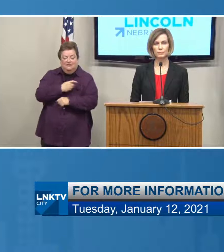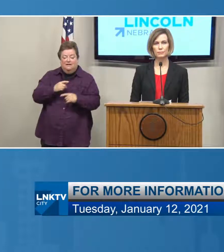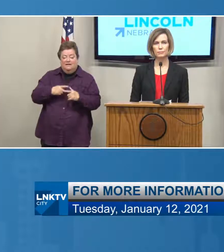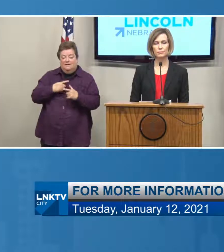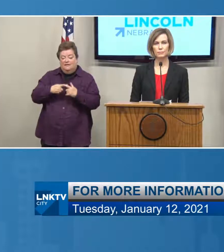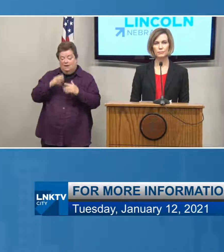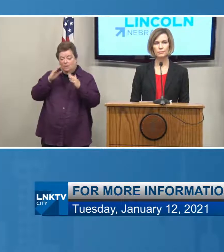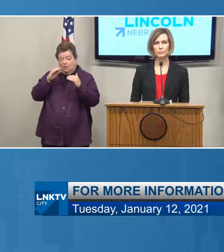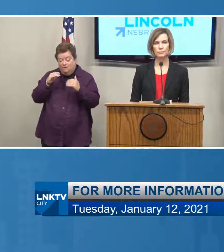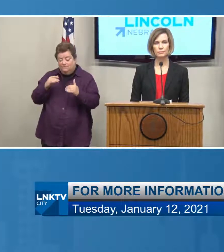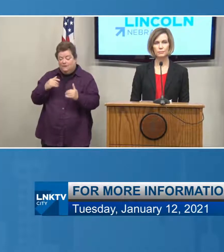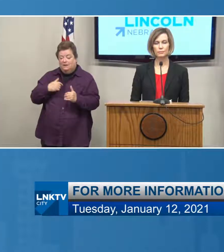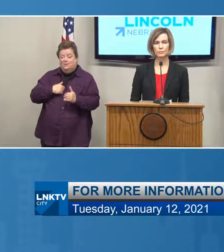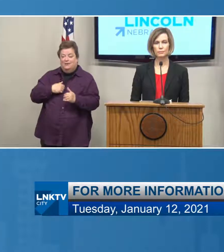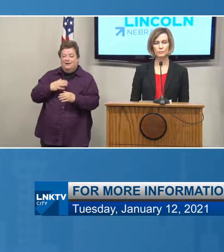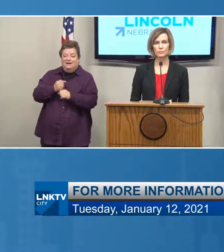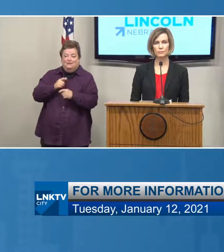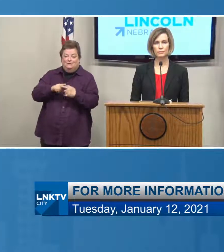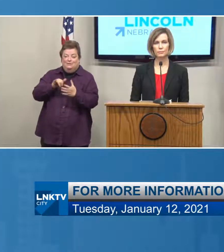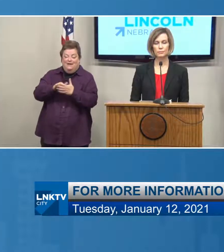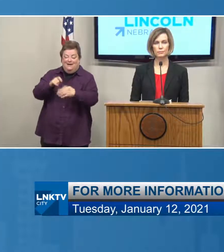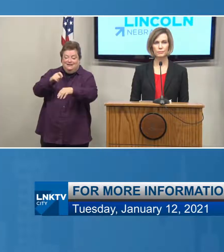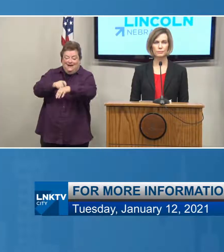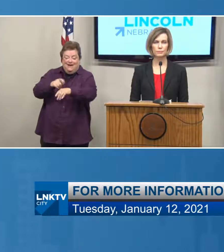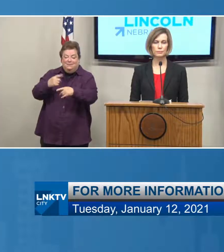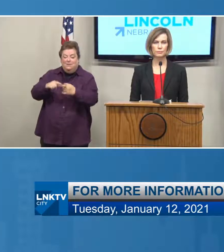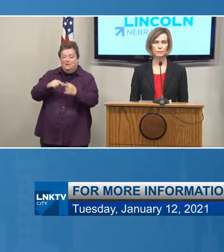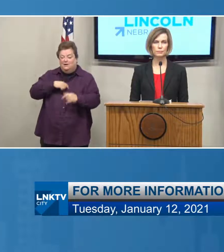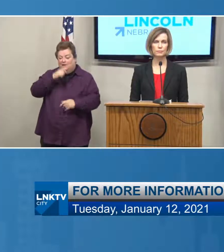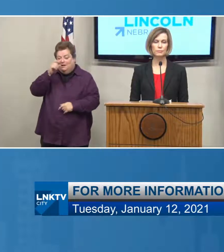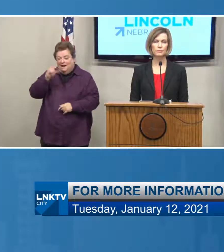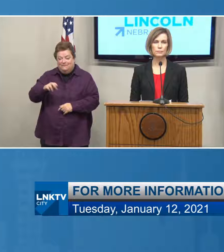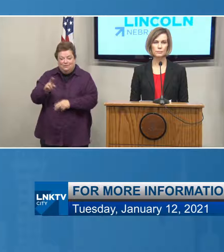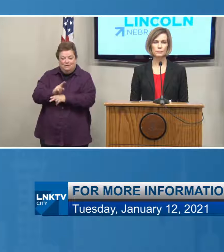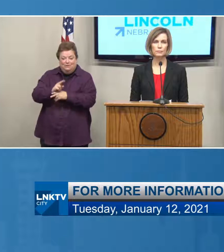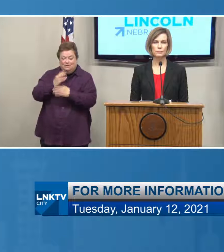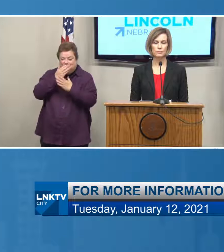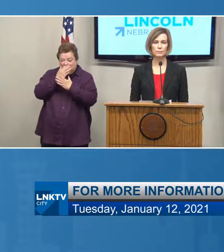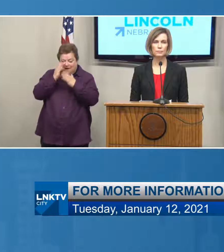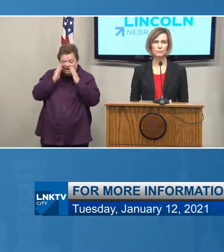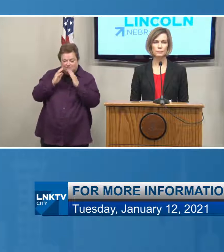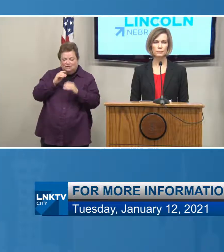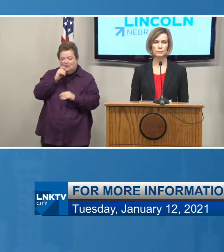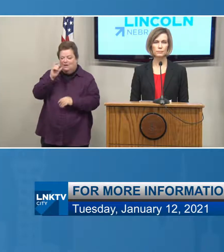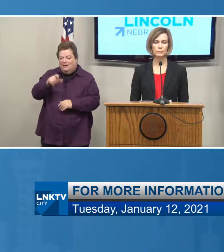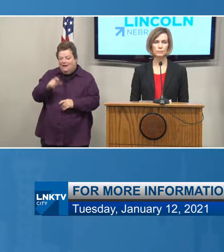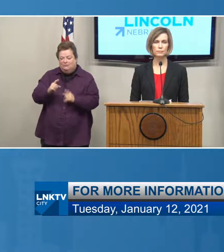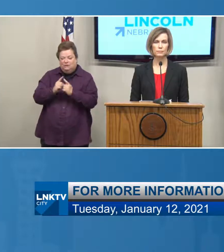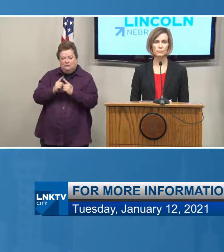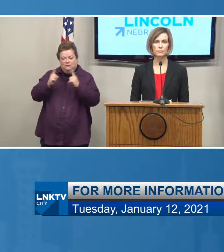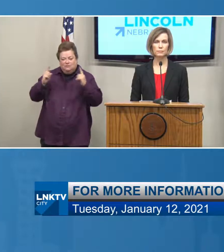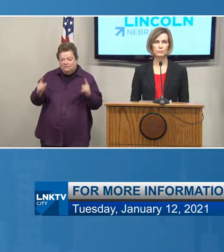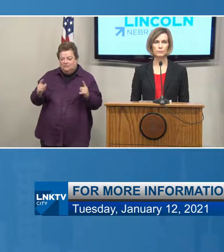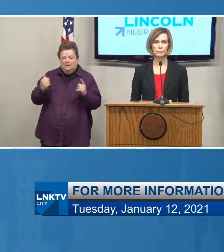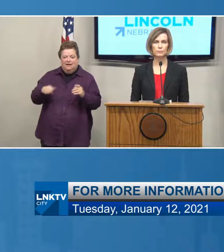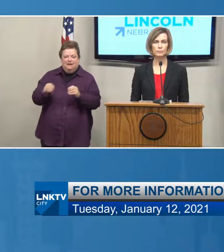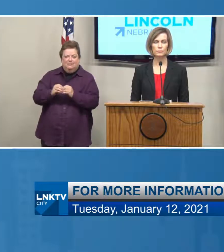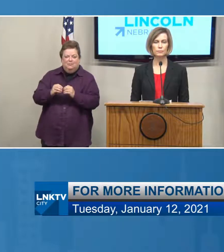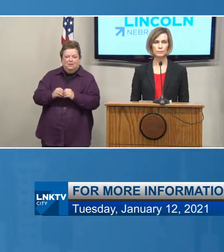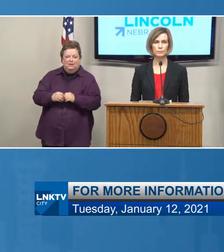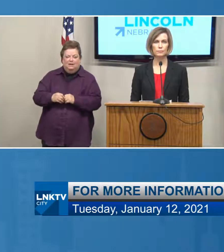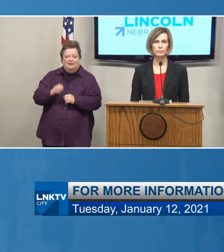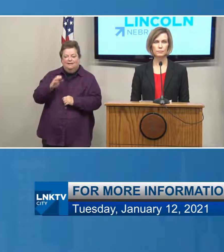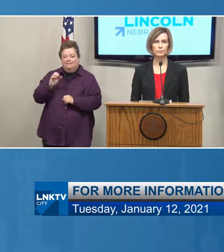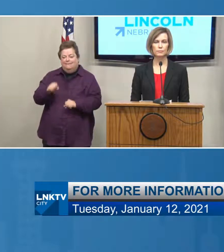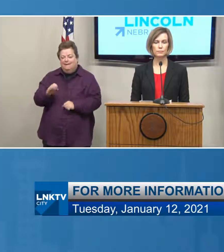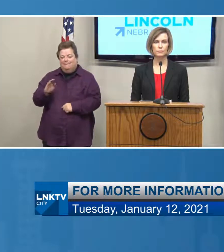we're not wearing masks and we're not having to socially distance anymore and kind of get back